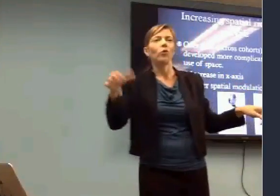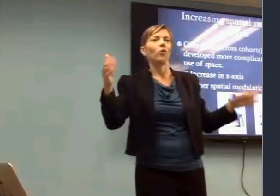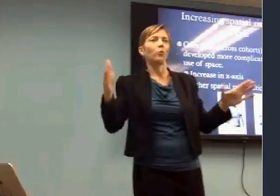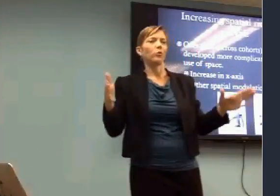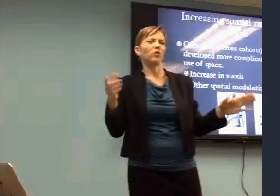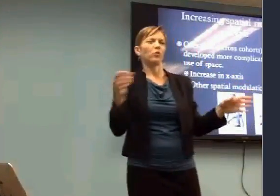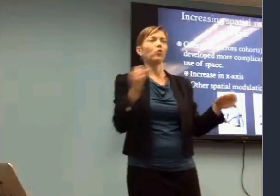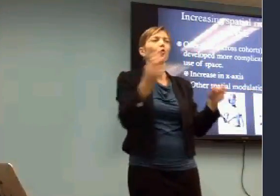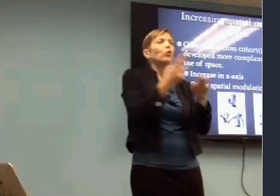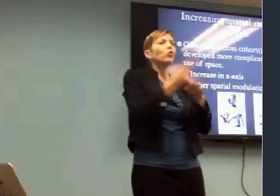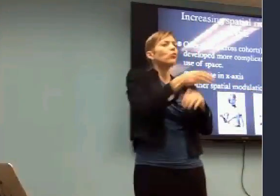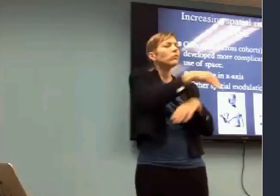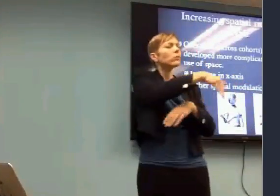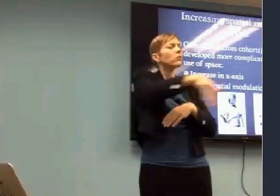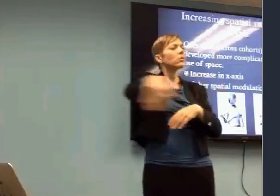that person could be giving somebody